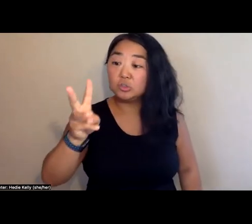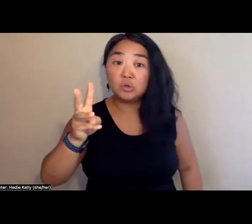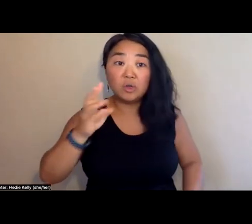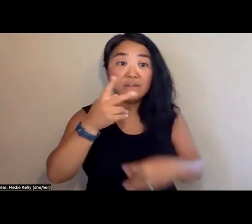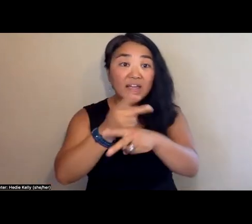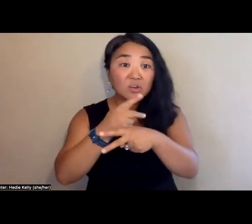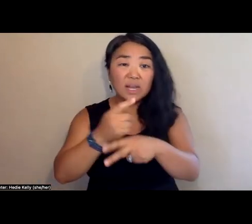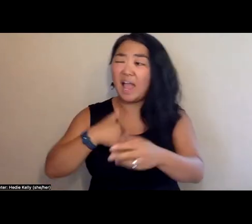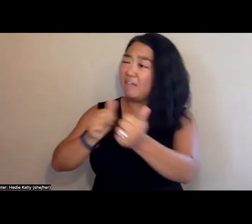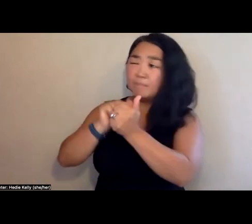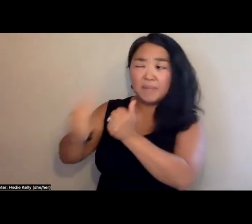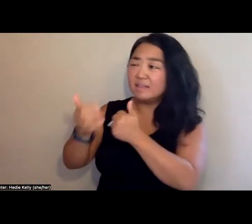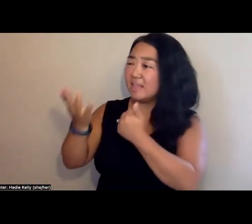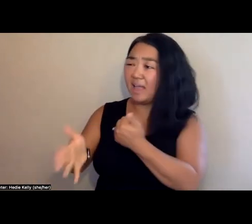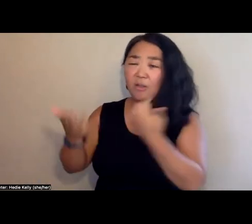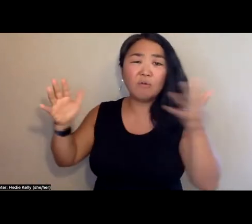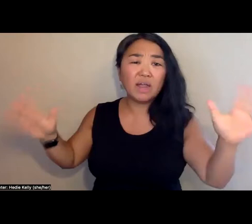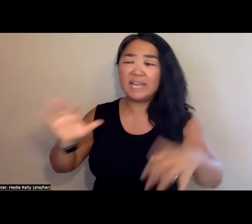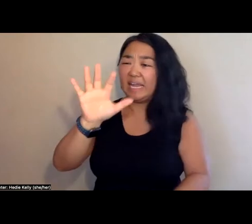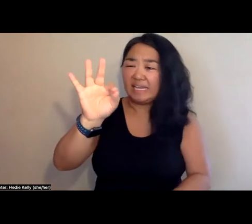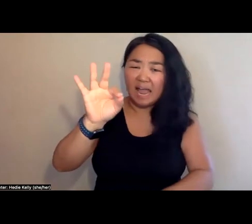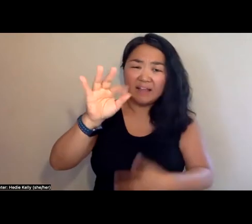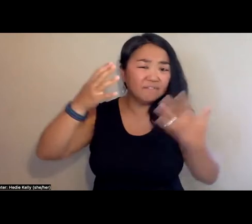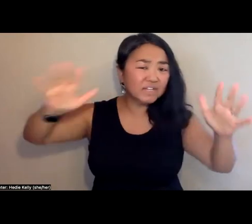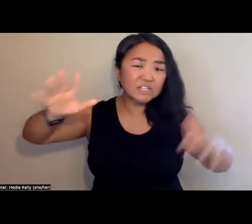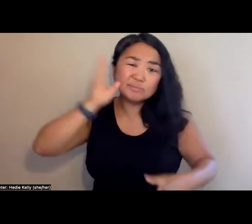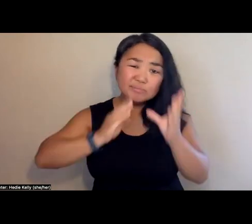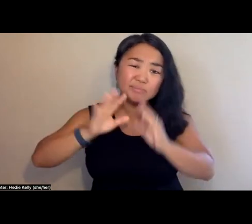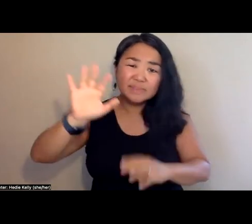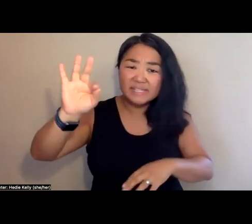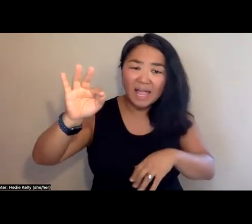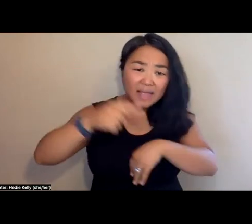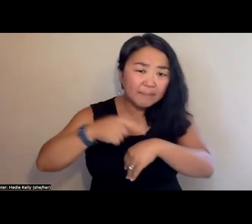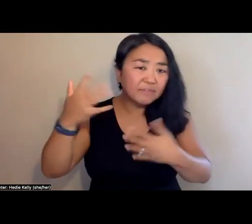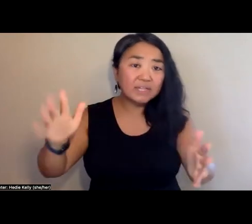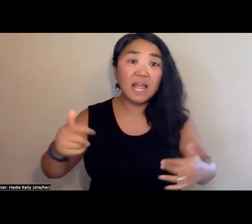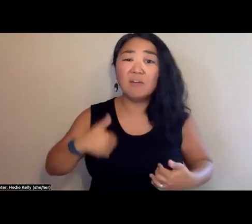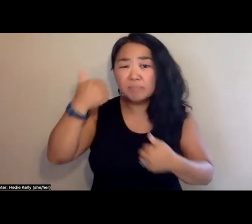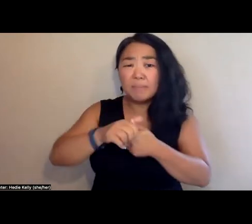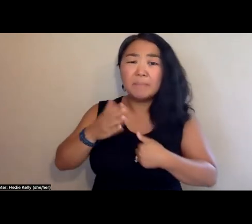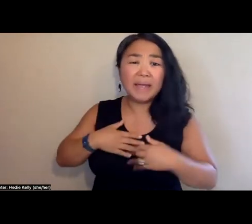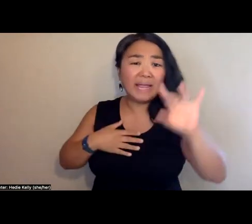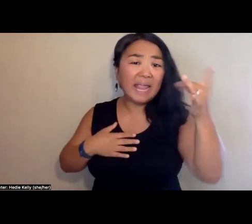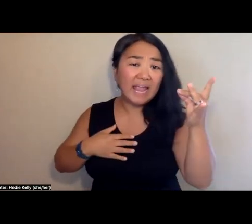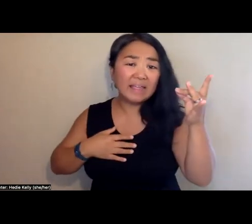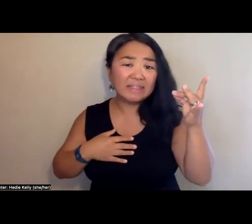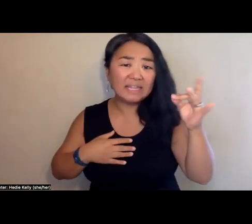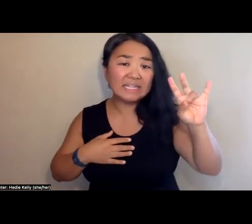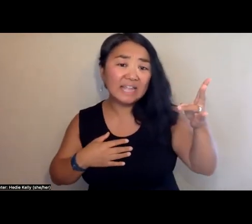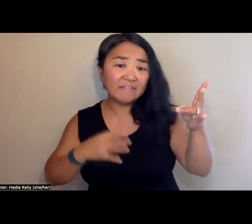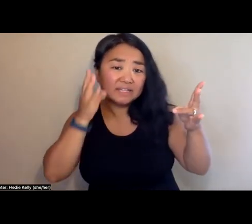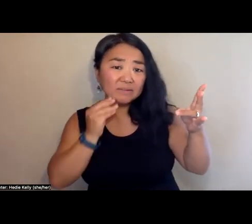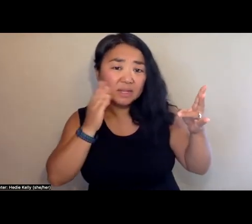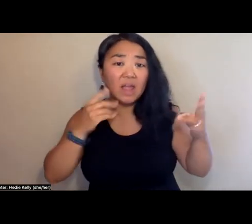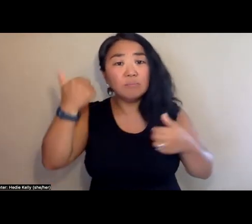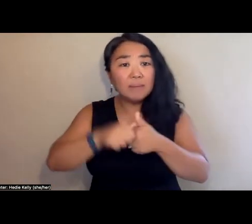Factory 9 times. And I knew at some point, maybe by my 8th time or 7th time, that the high school students